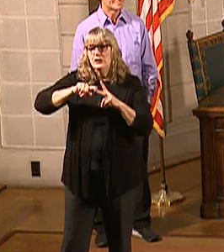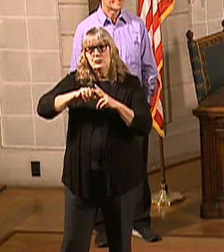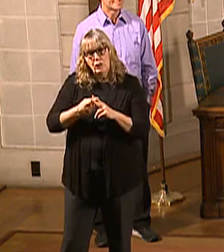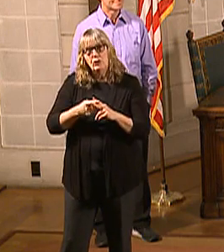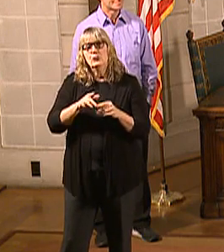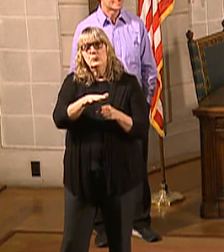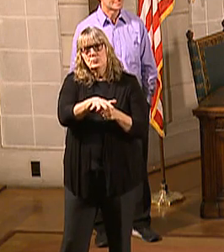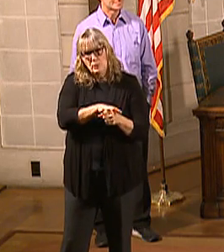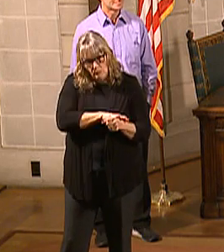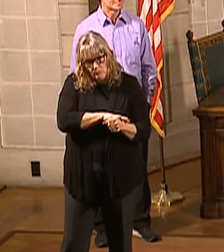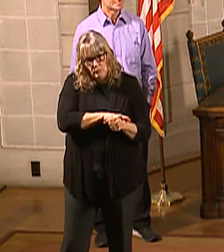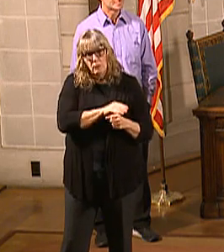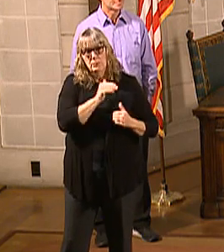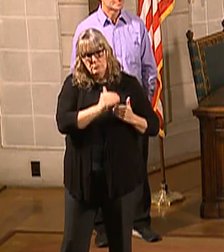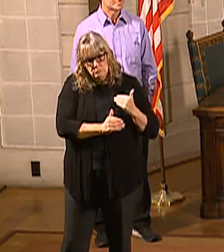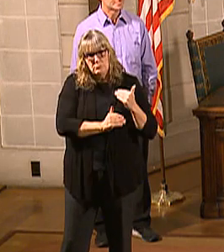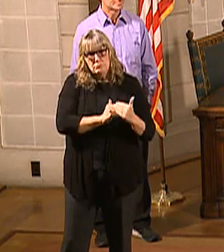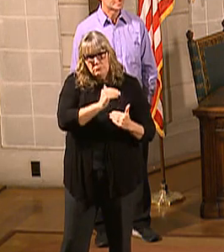slow